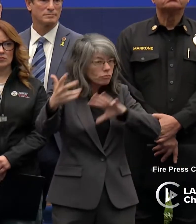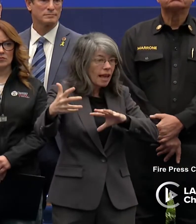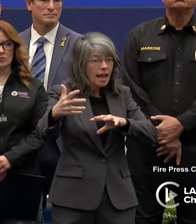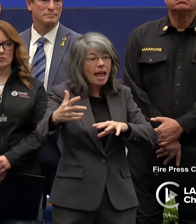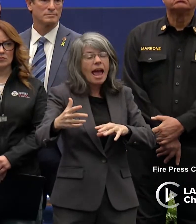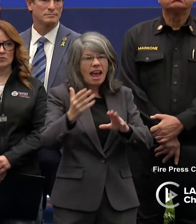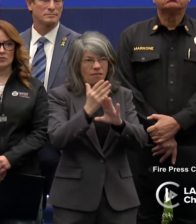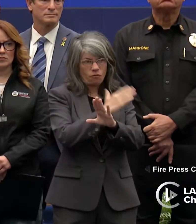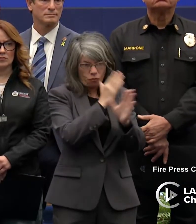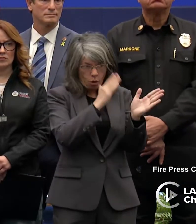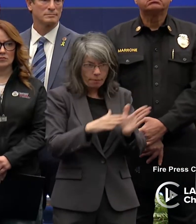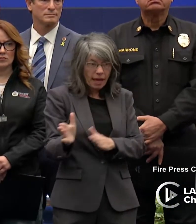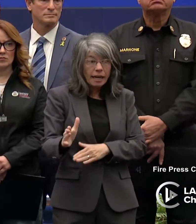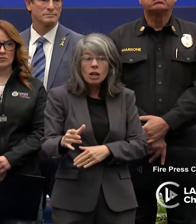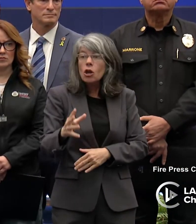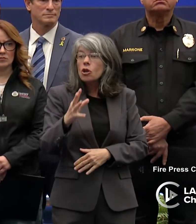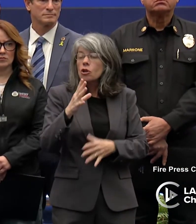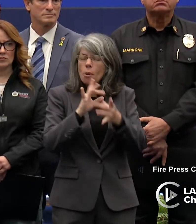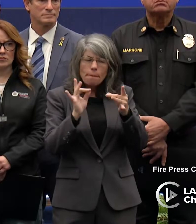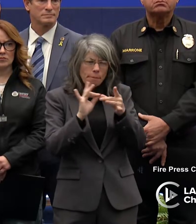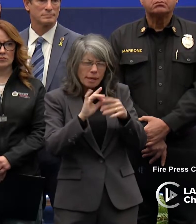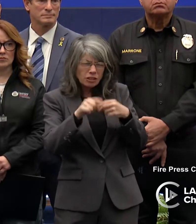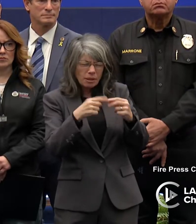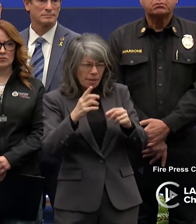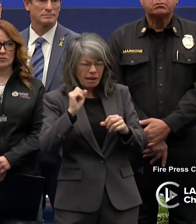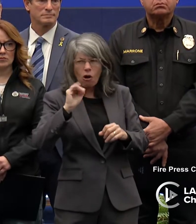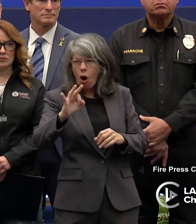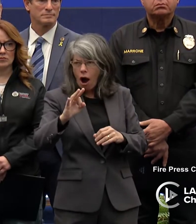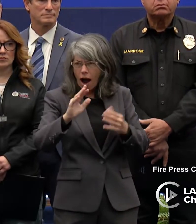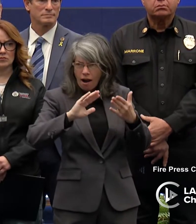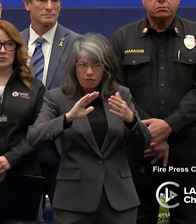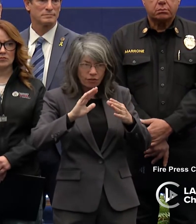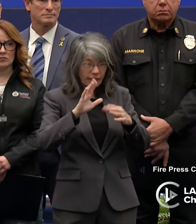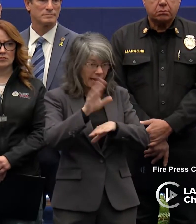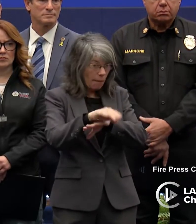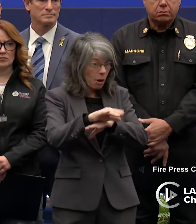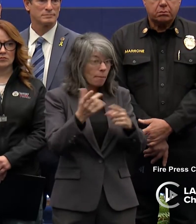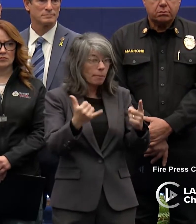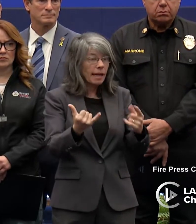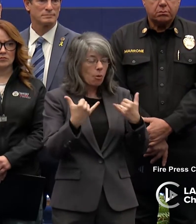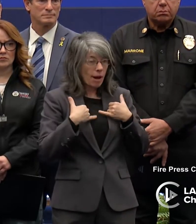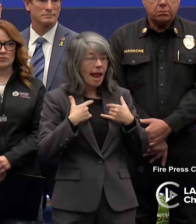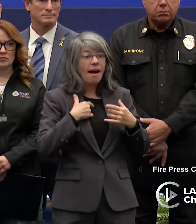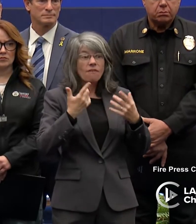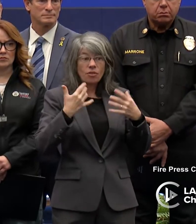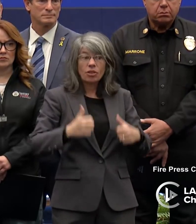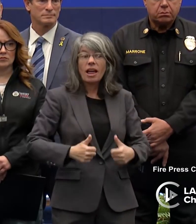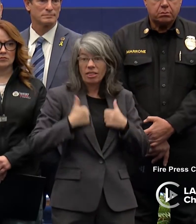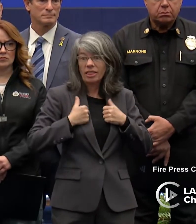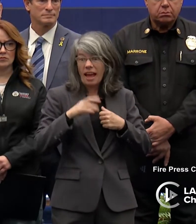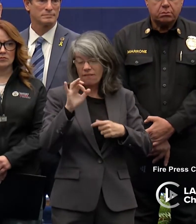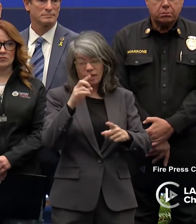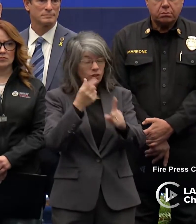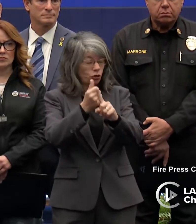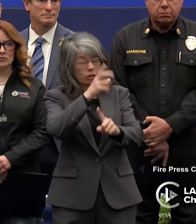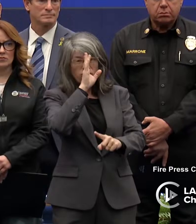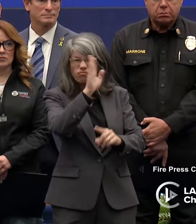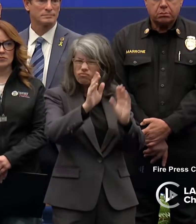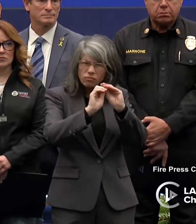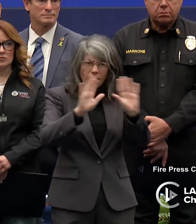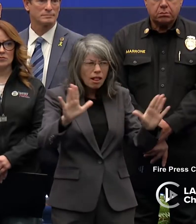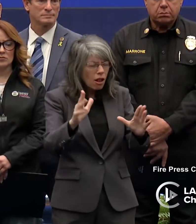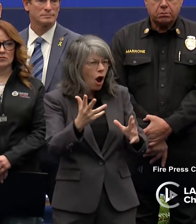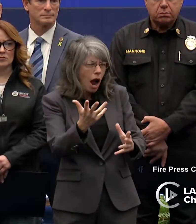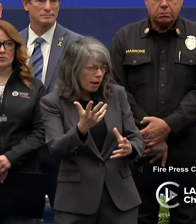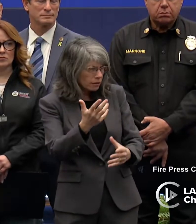poor planning. You mentioned saying something off camera, but now that you do have this live feed going, you're a straight shooter. Yeah. Can you please